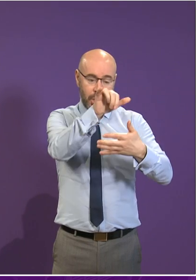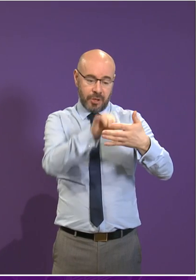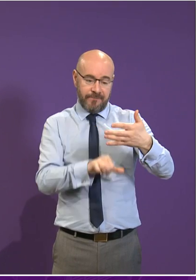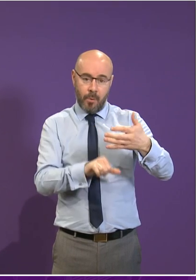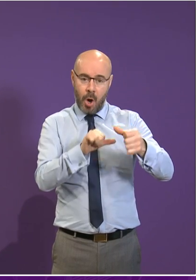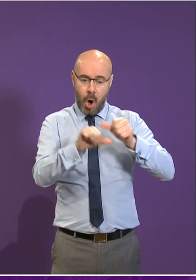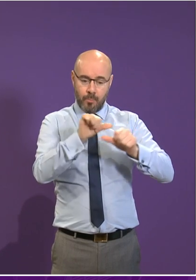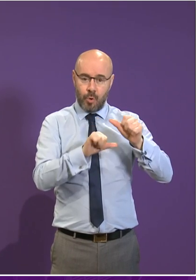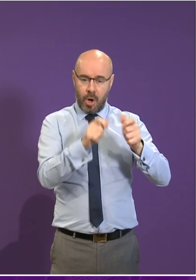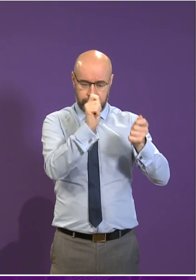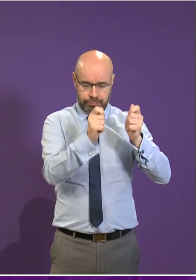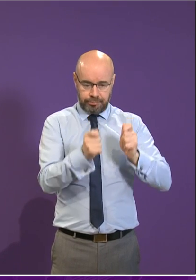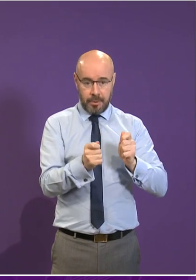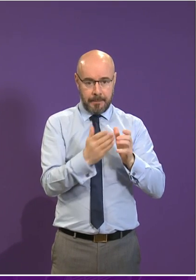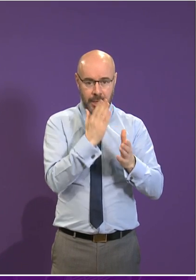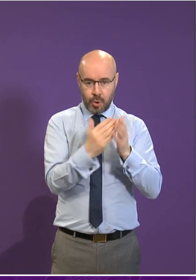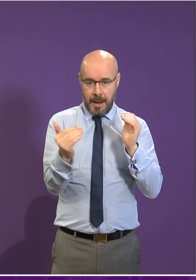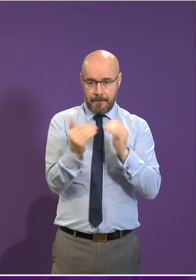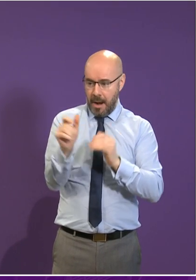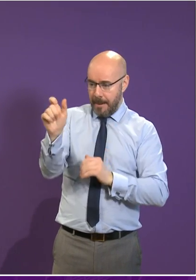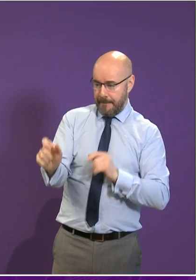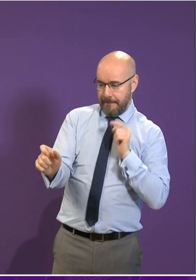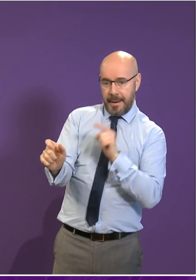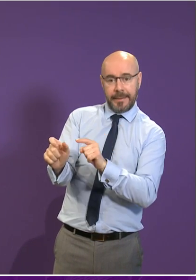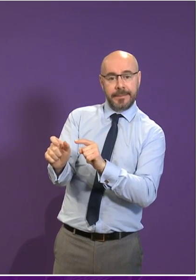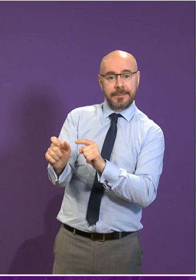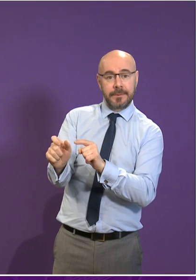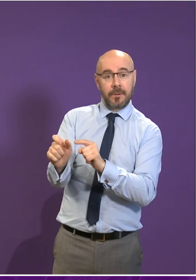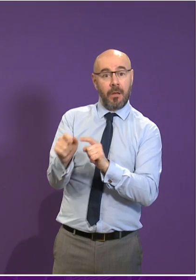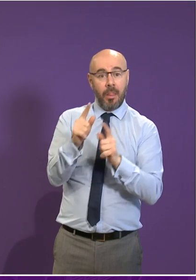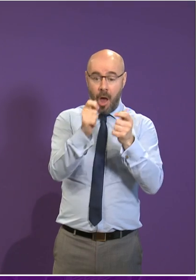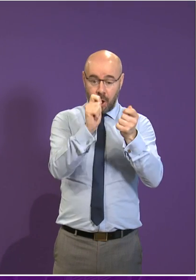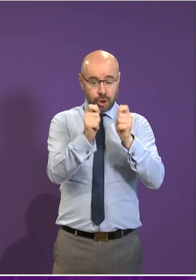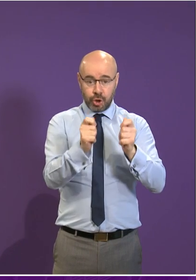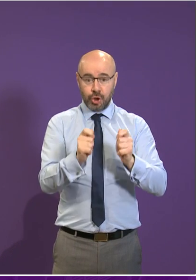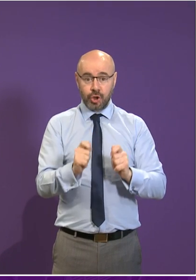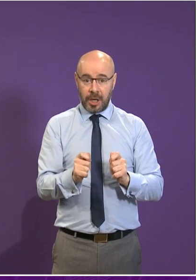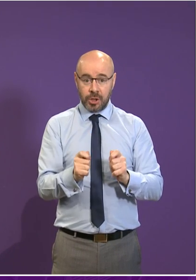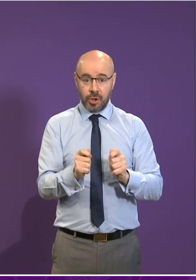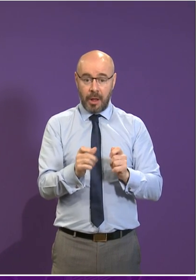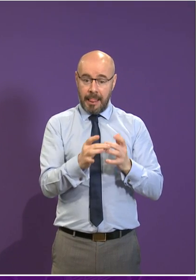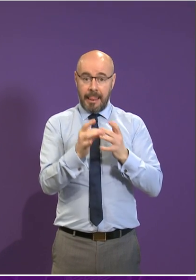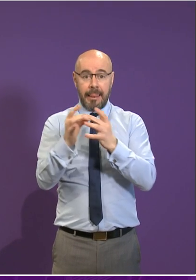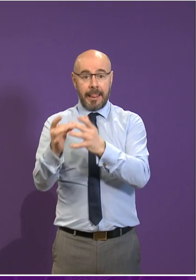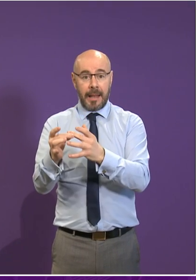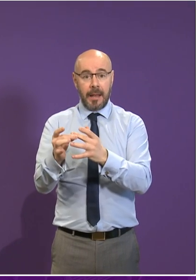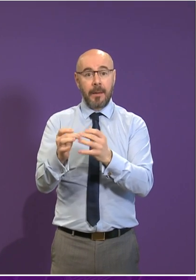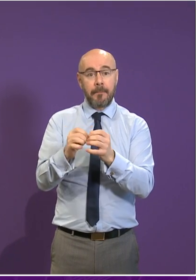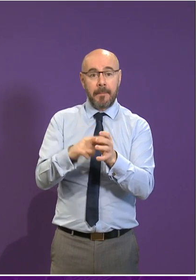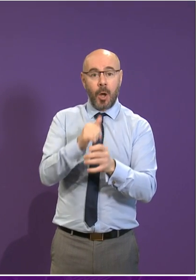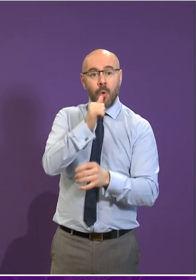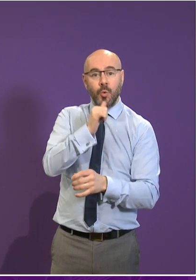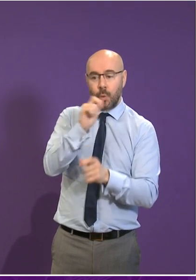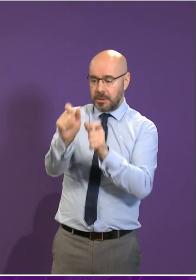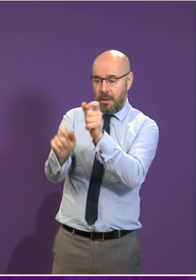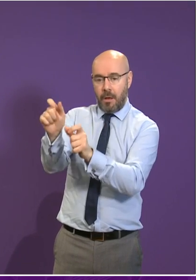it worked for them. And it was very much, the change was very much led by users of the system, and